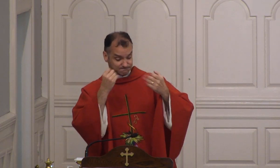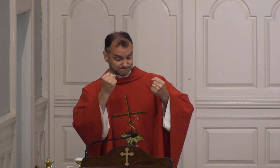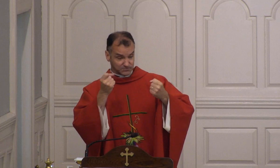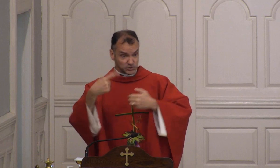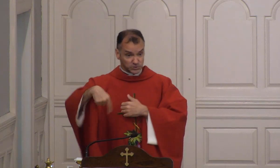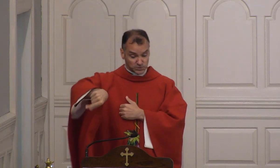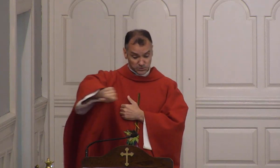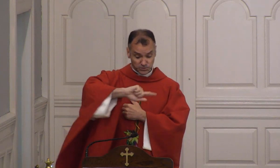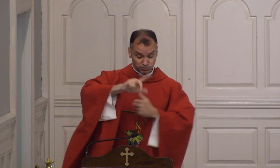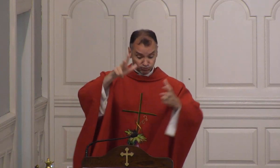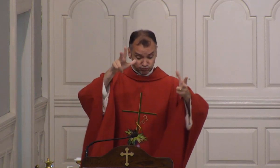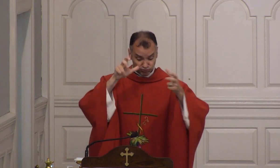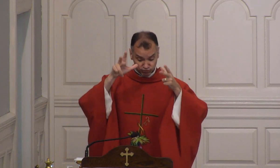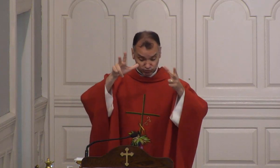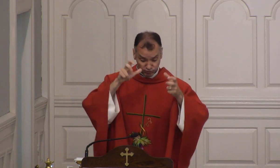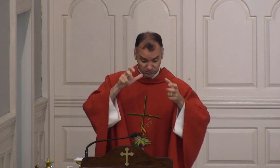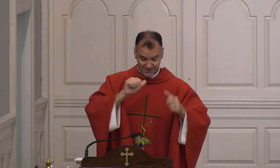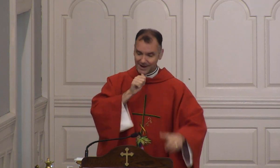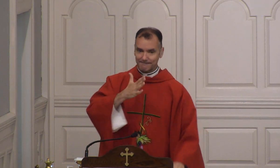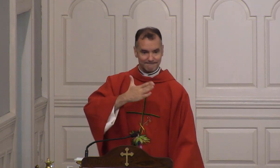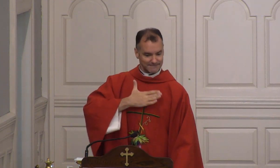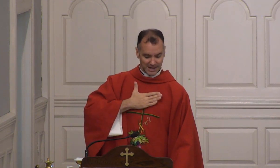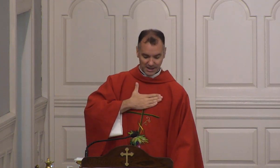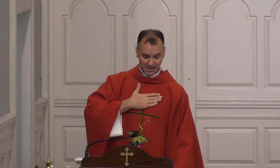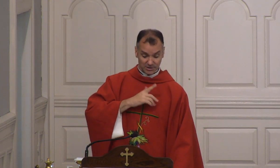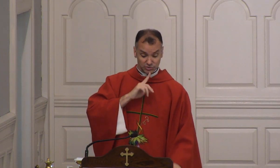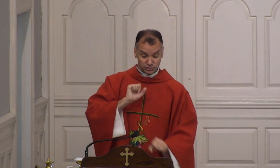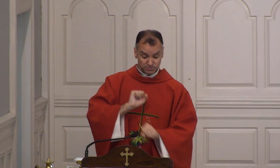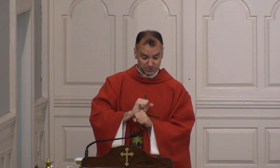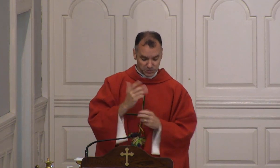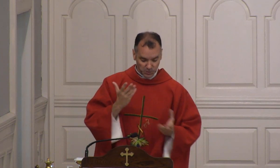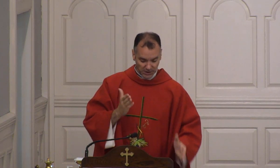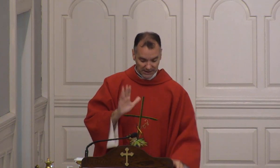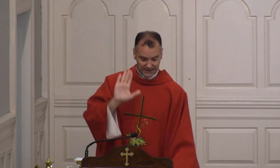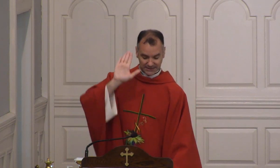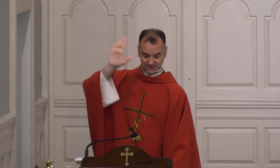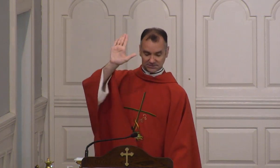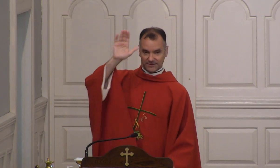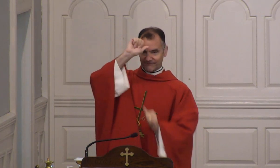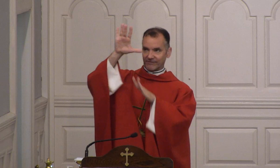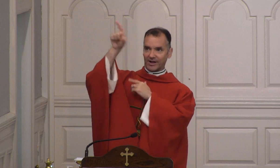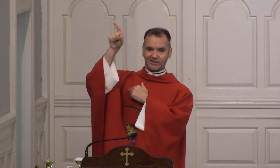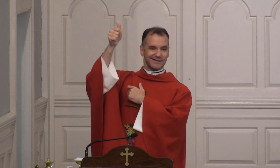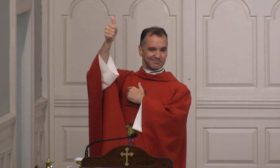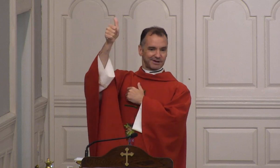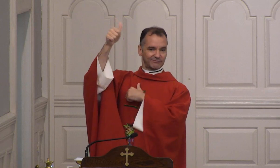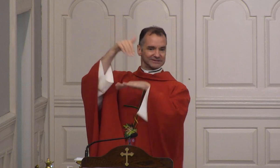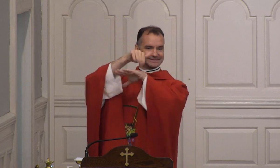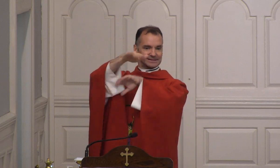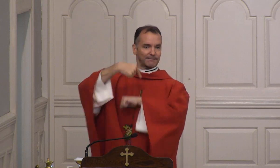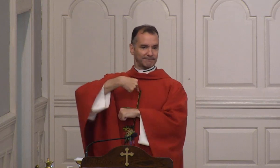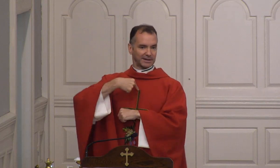Yet the word you hear is not mine, but that of the Father who sent me.